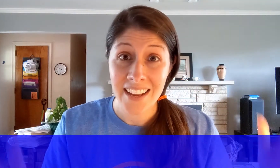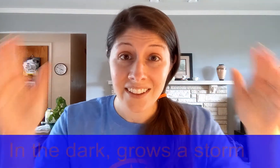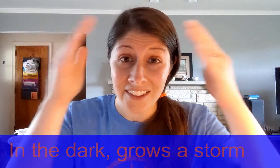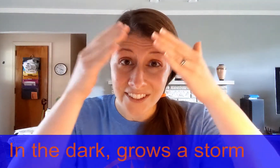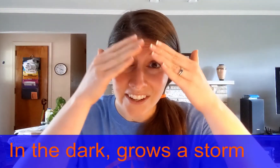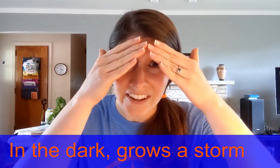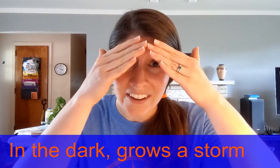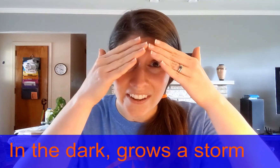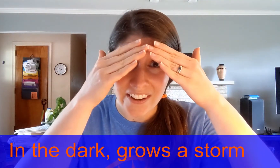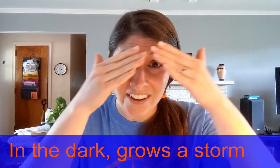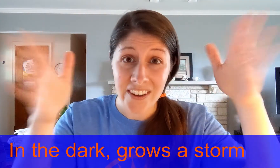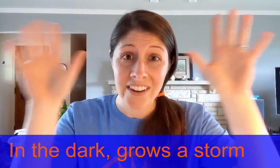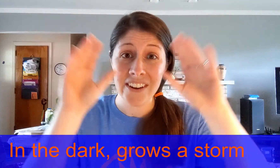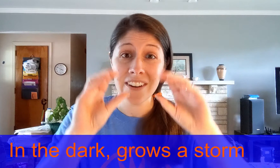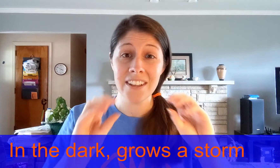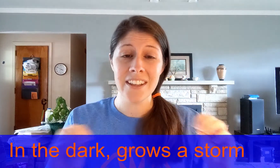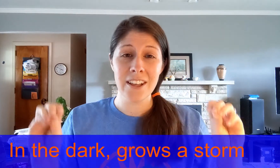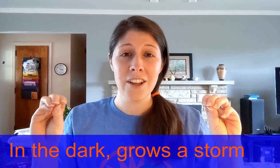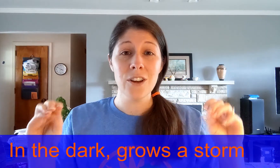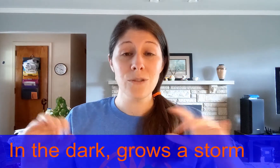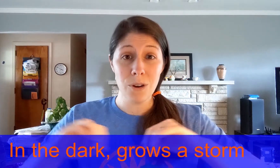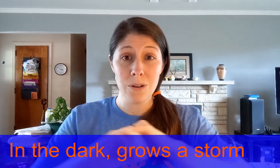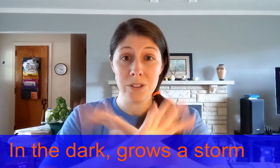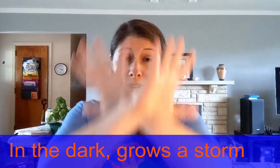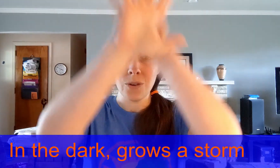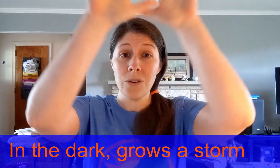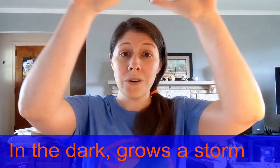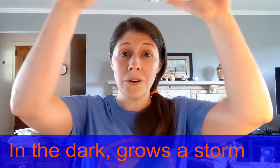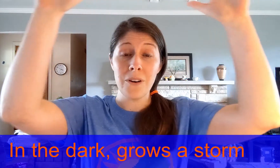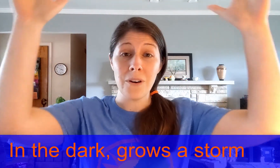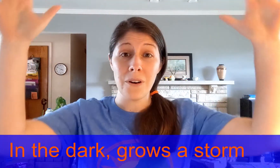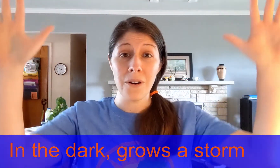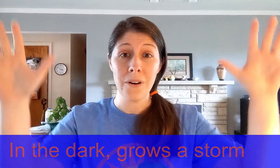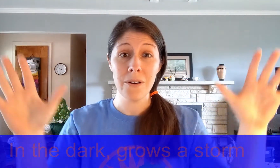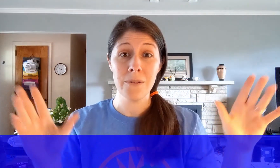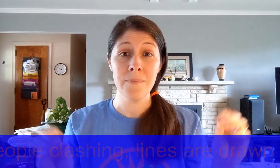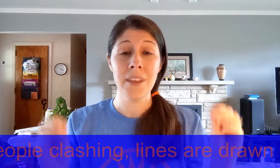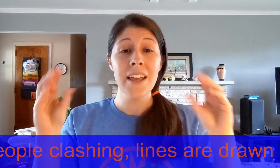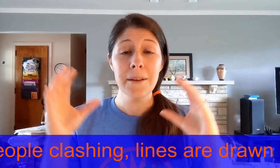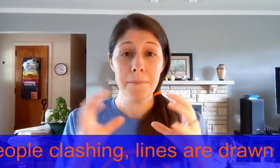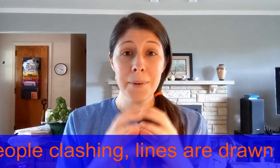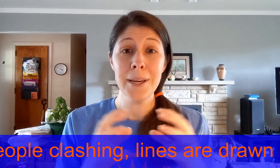In the dark grows a storm,